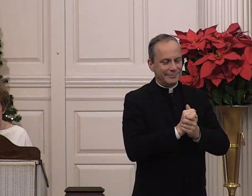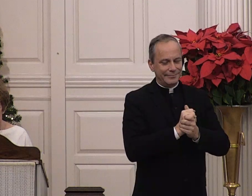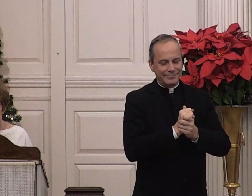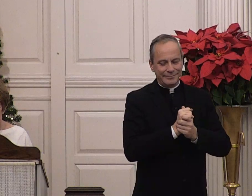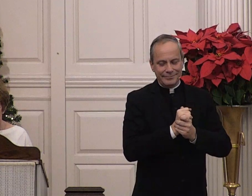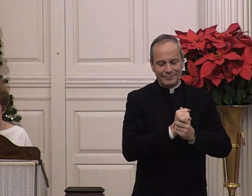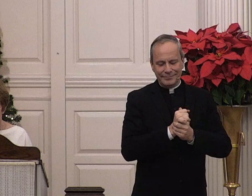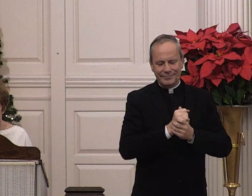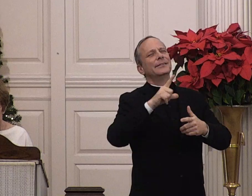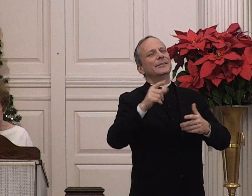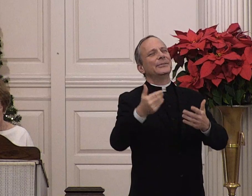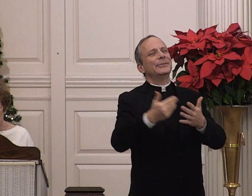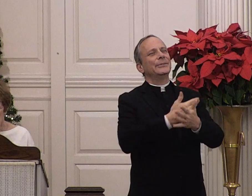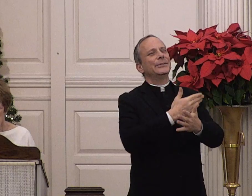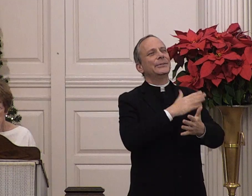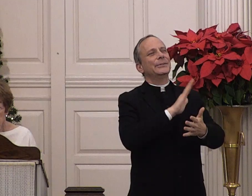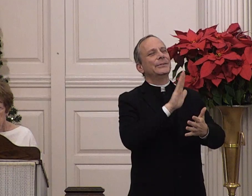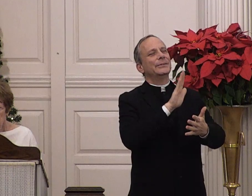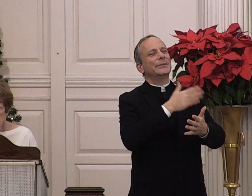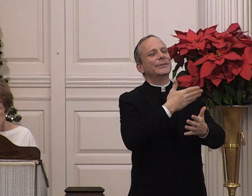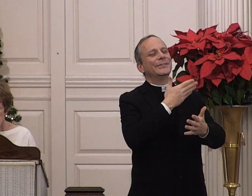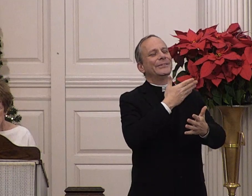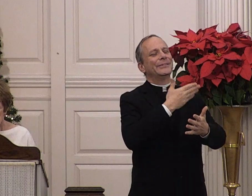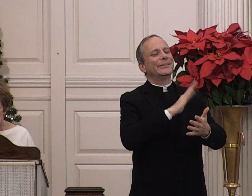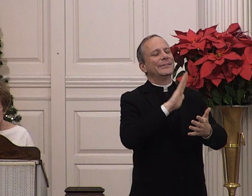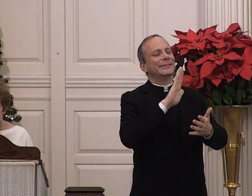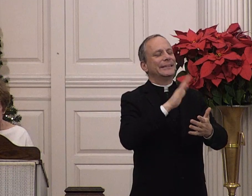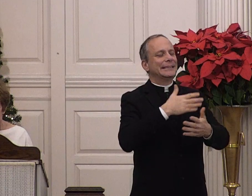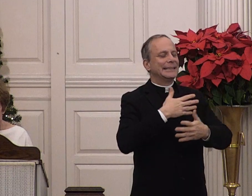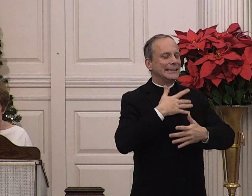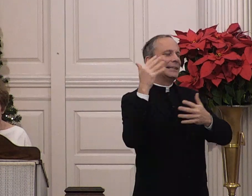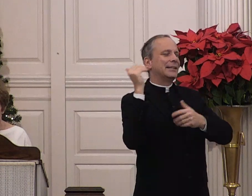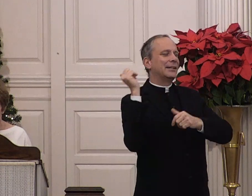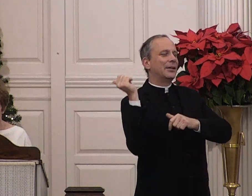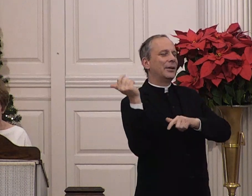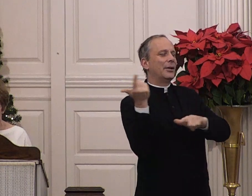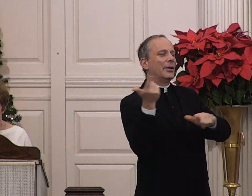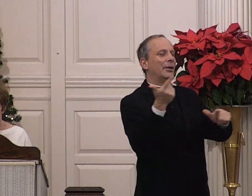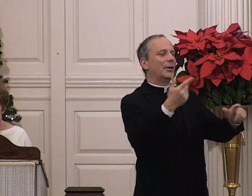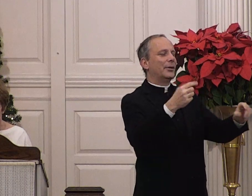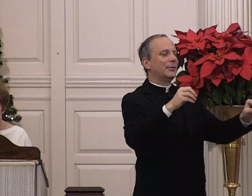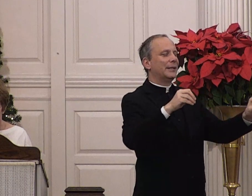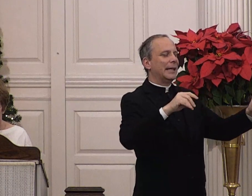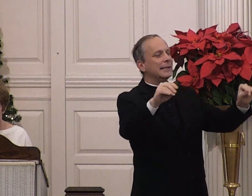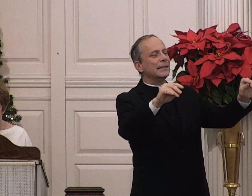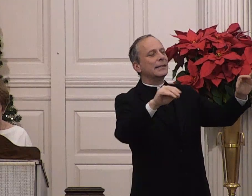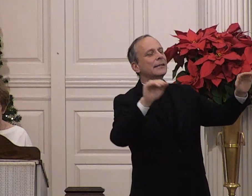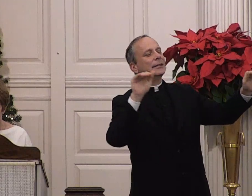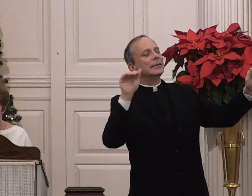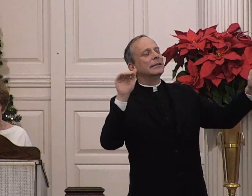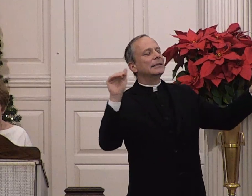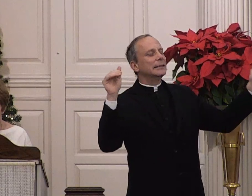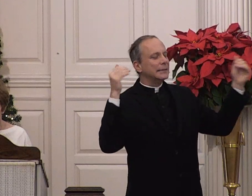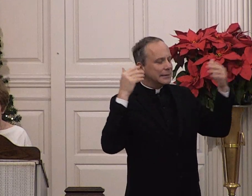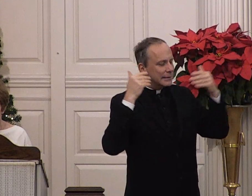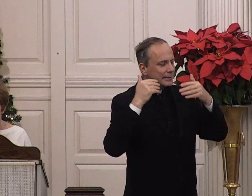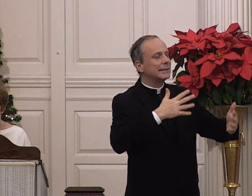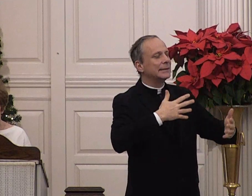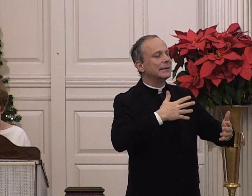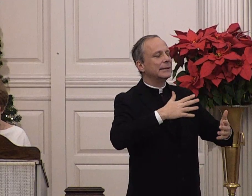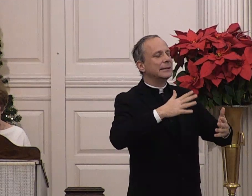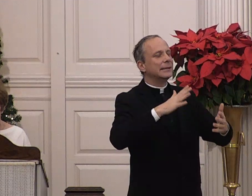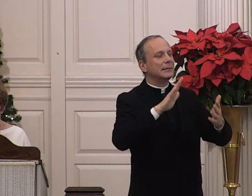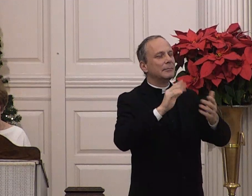Sing to the Lord a new song. Sing to the Lord, all you lands. Sing to the Lord, bless his